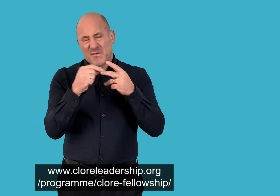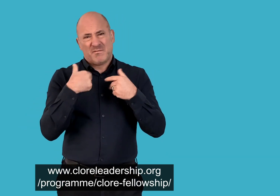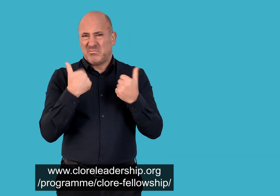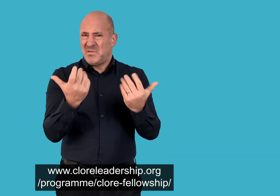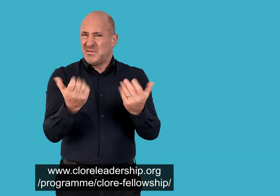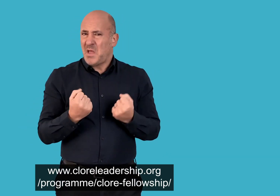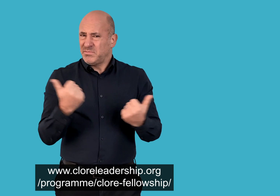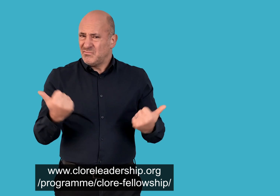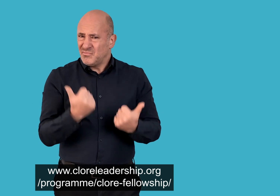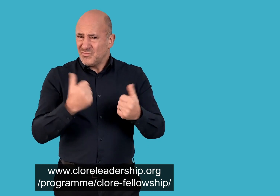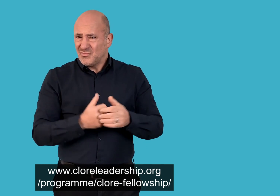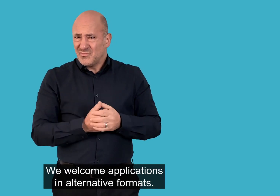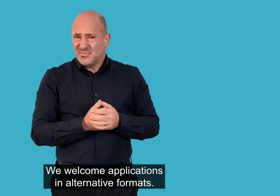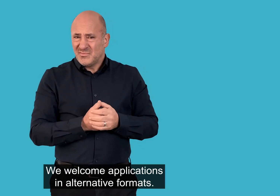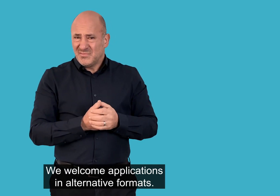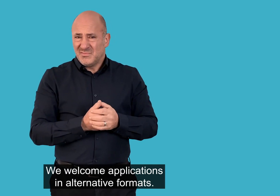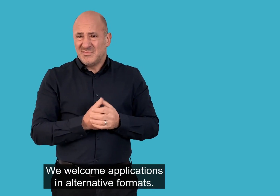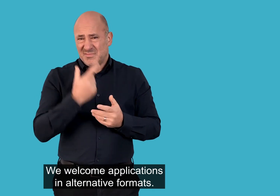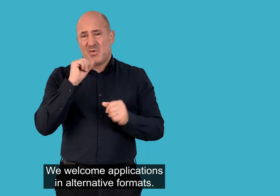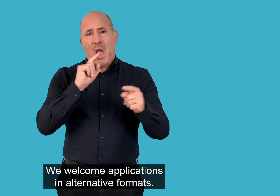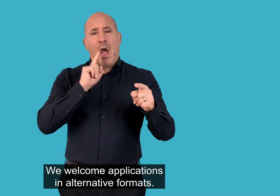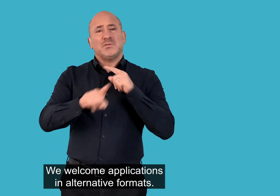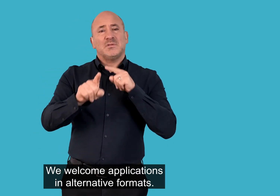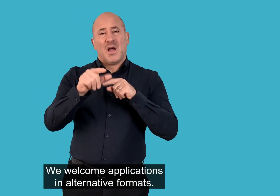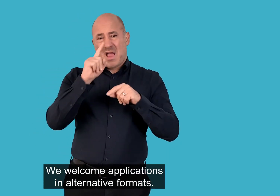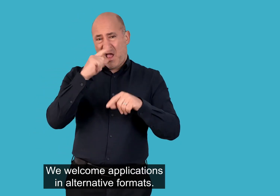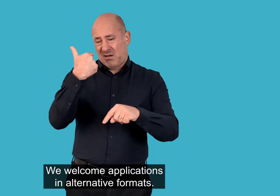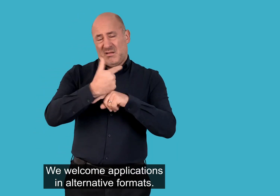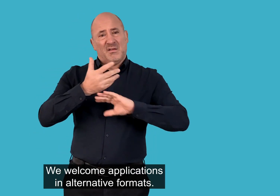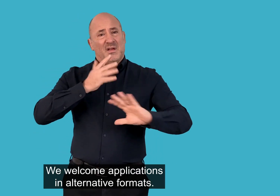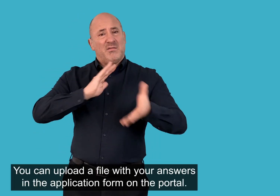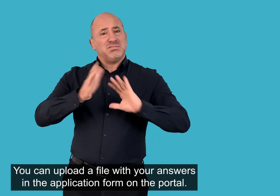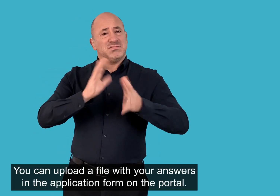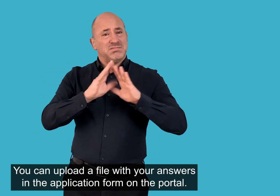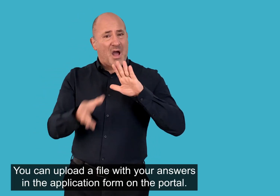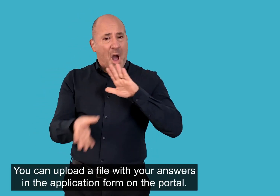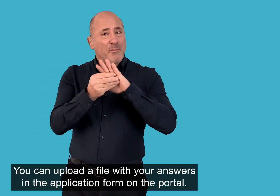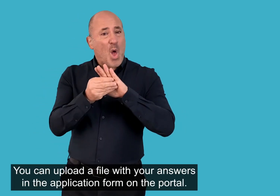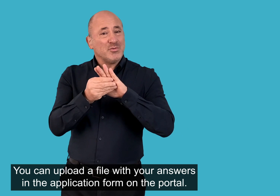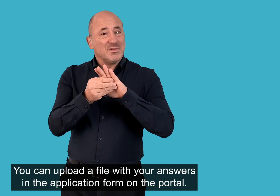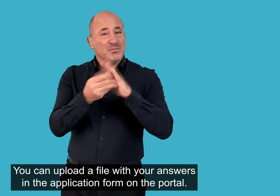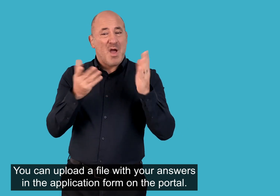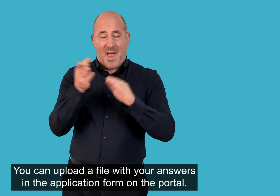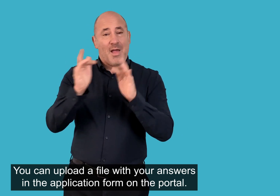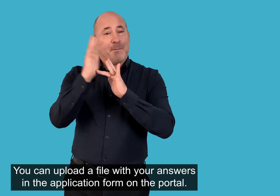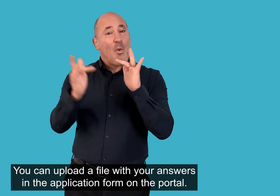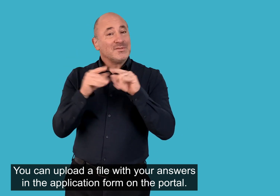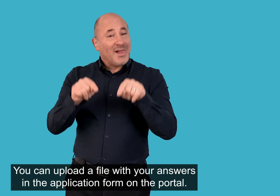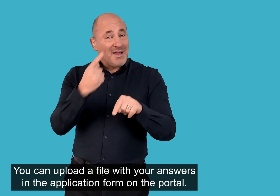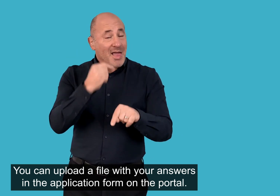www.cloreleadership.org/program/Clore-fellowship/. We welcome applications in alternative formats. You can upload a file with your answers in the application form